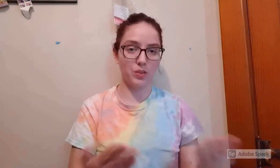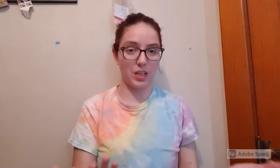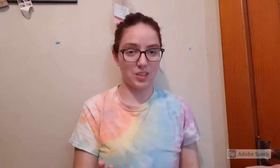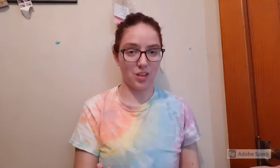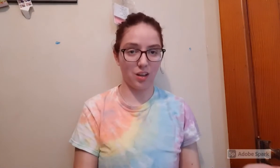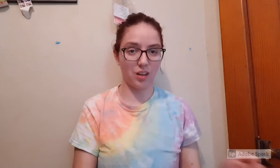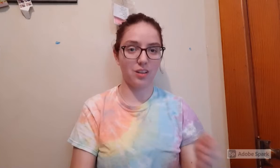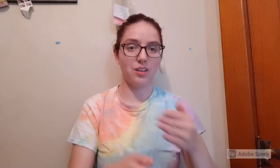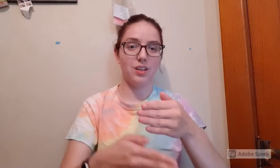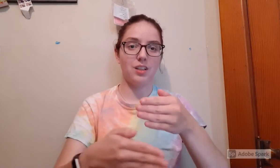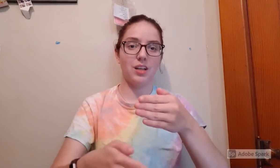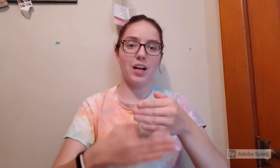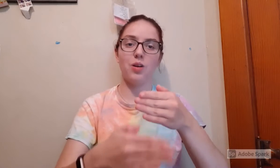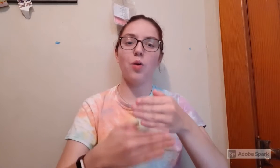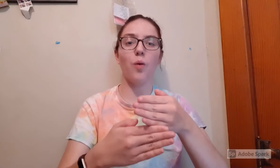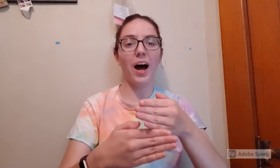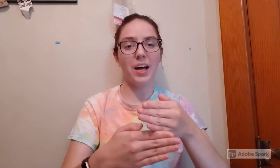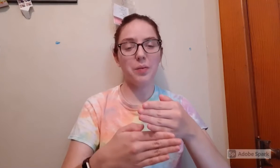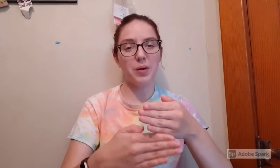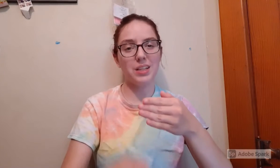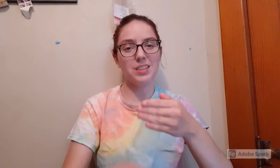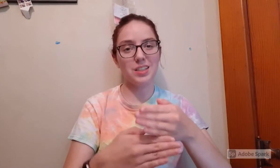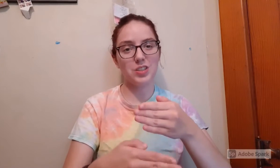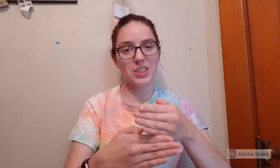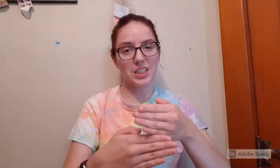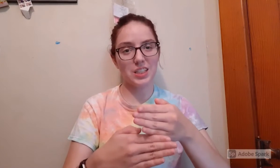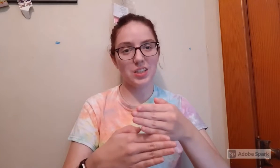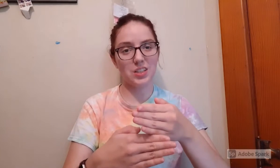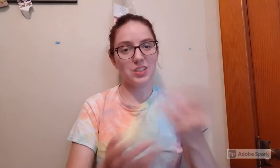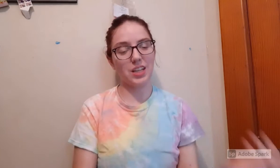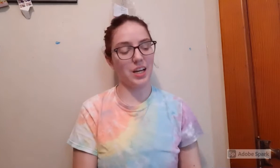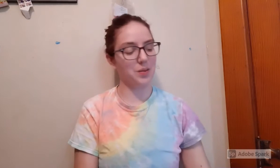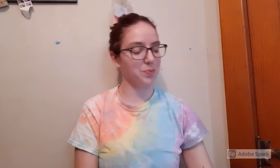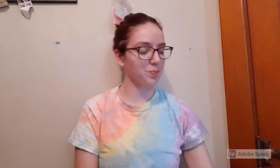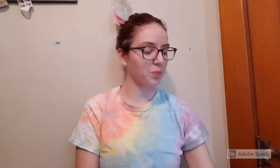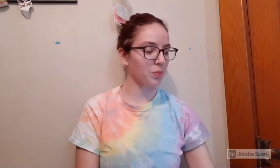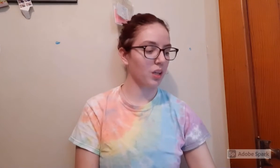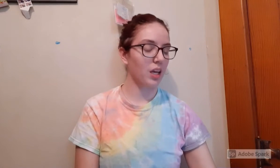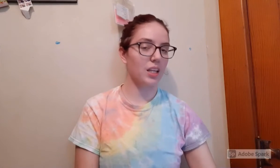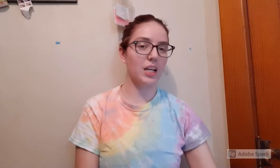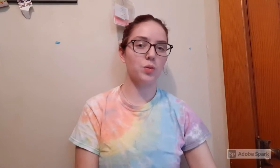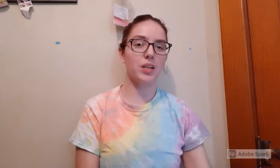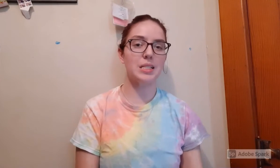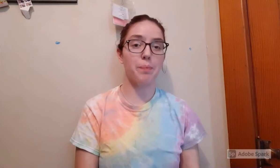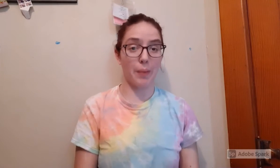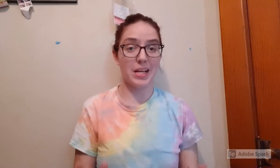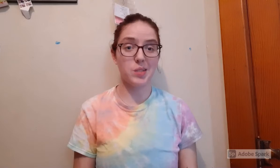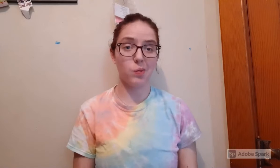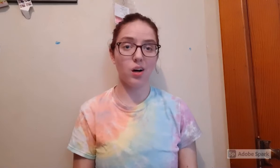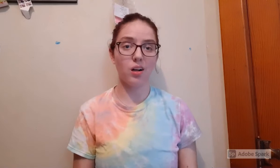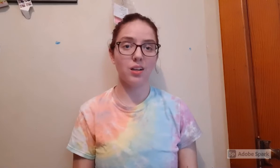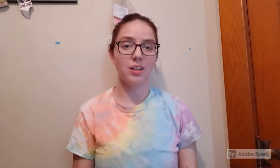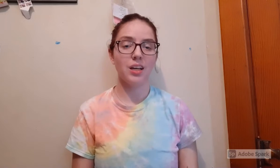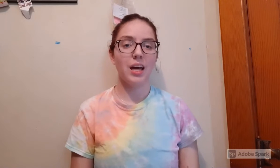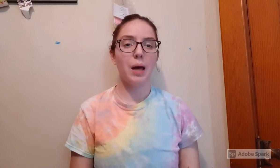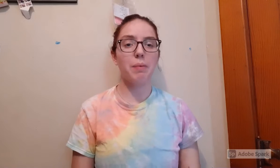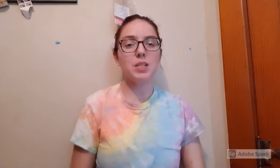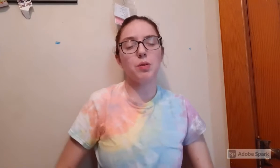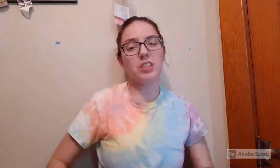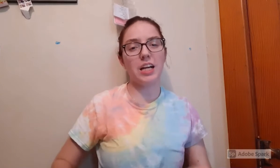That's soccer. I don't know why, but it's an interesting little sign. The next one is baseball. And baseball is kind of